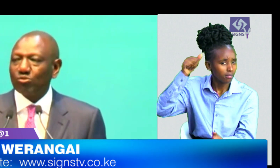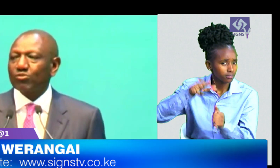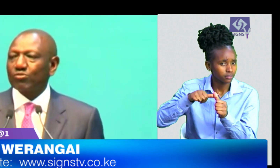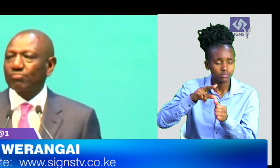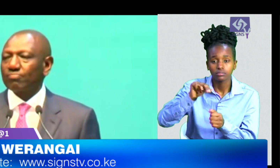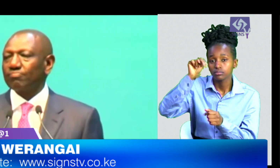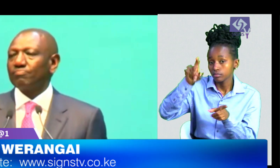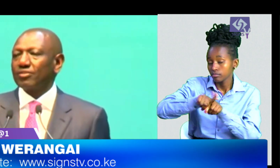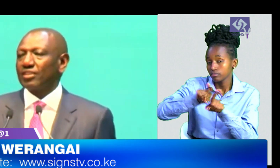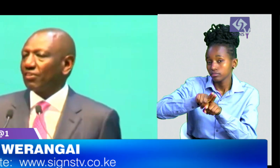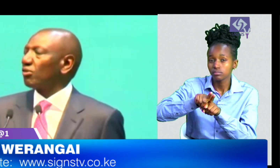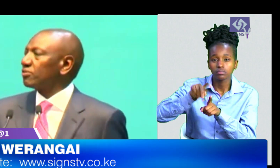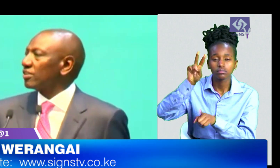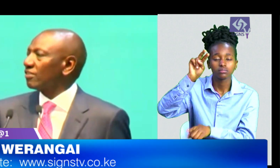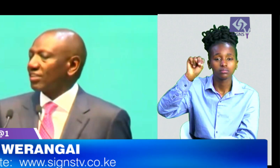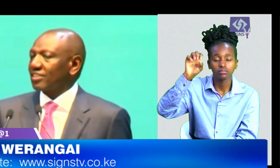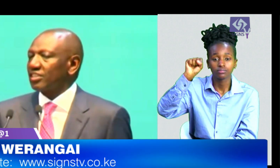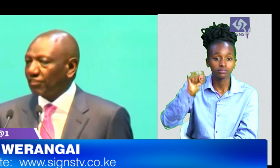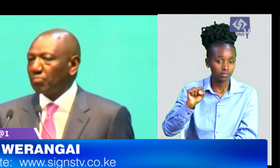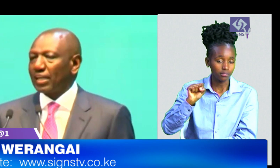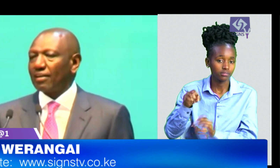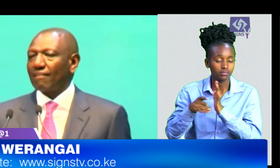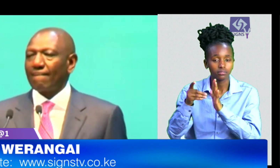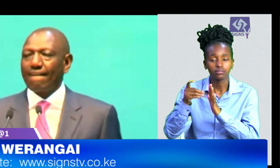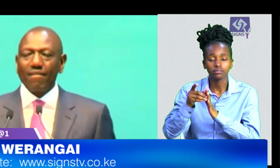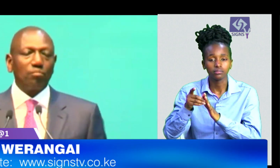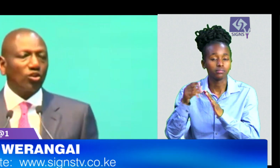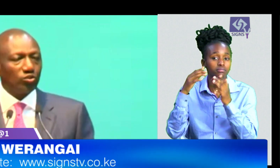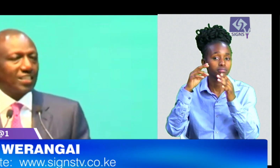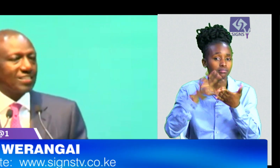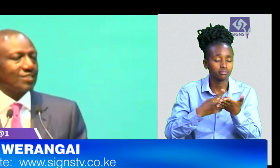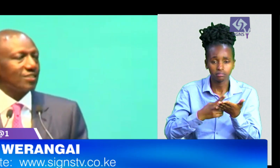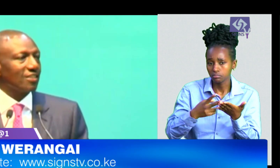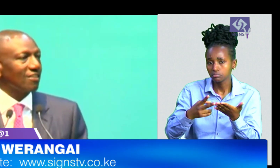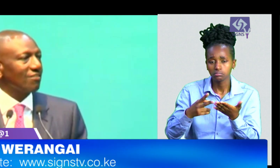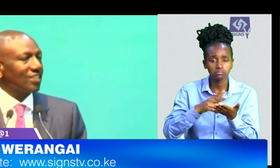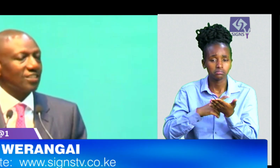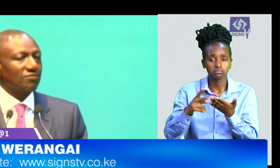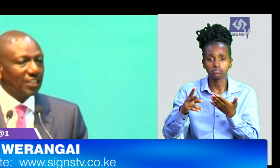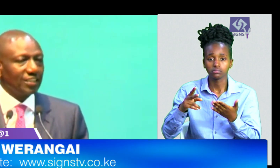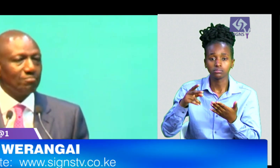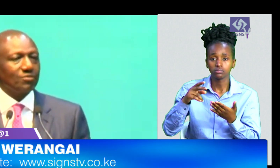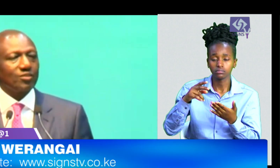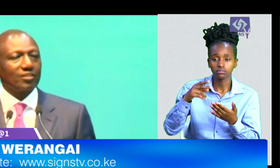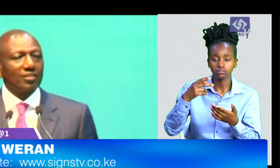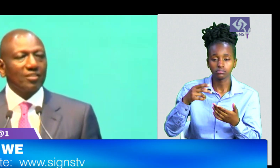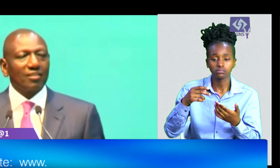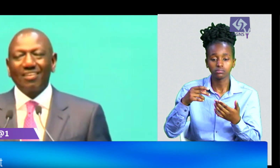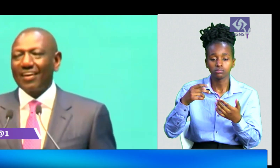South, developed versus developing, polluters versus victims, and